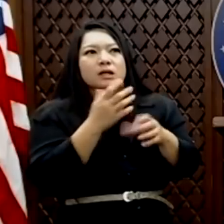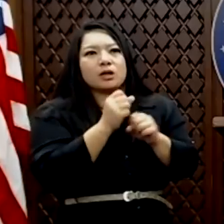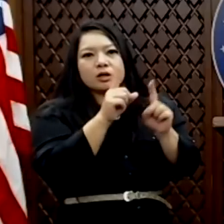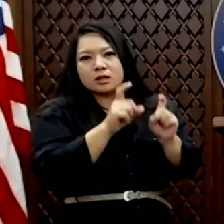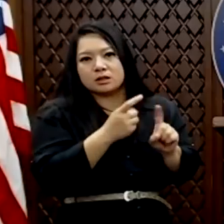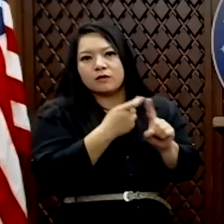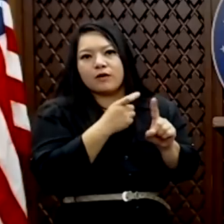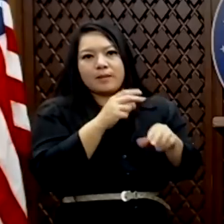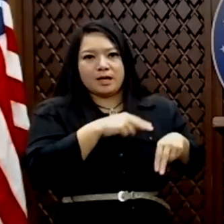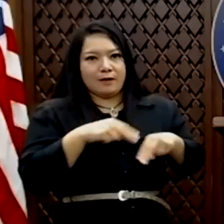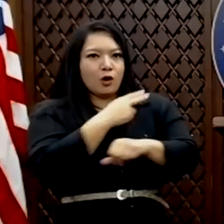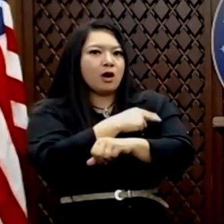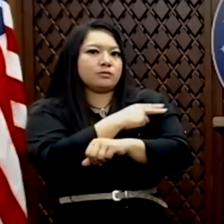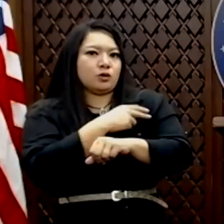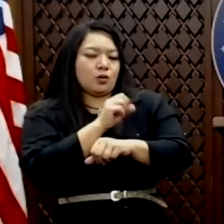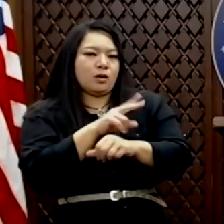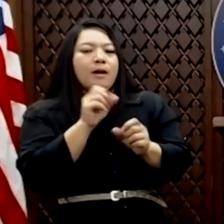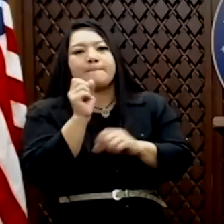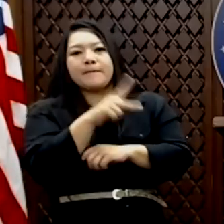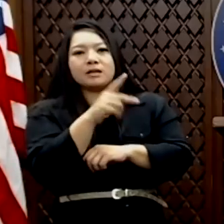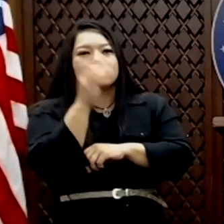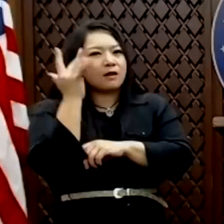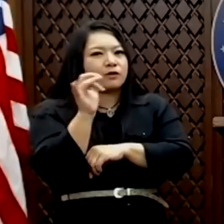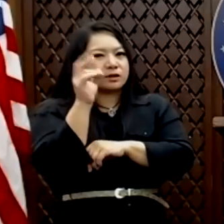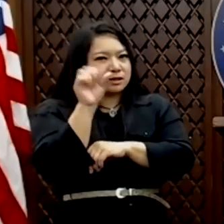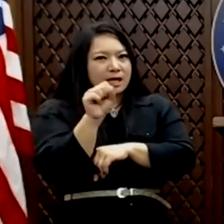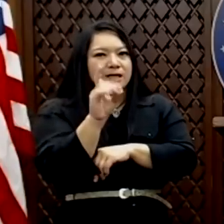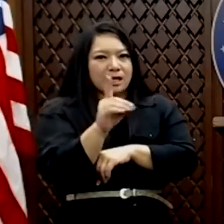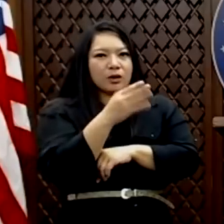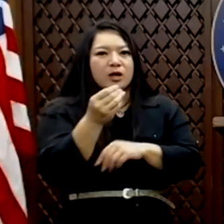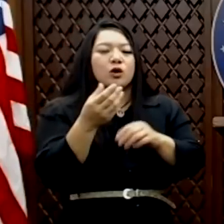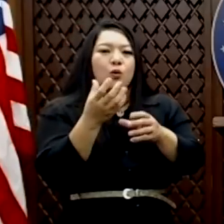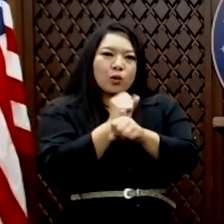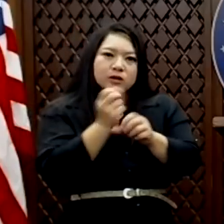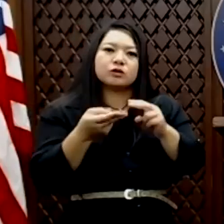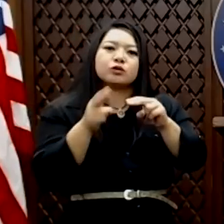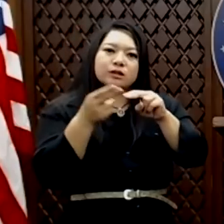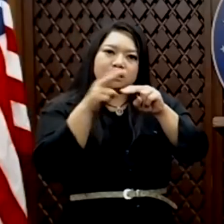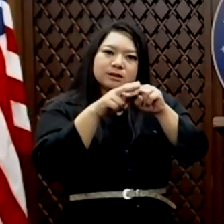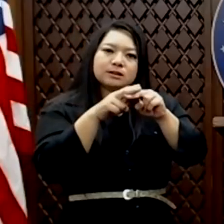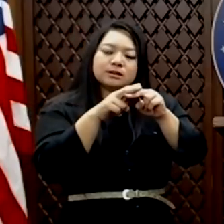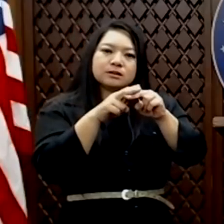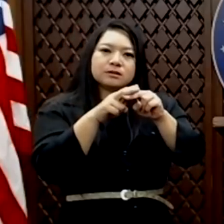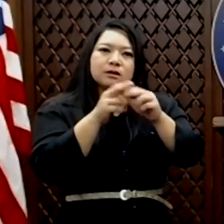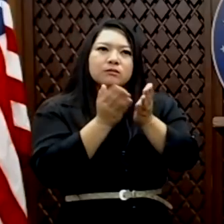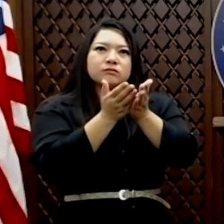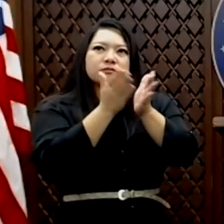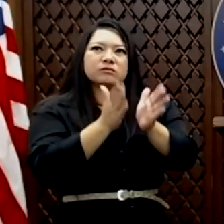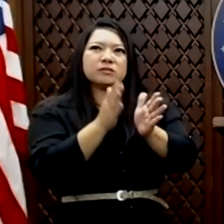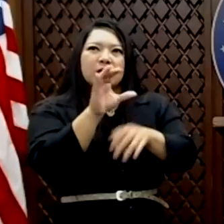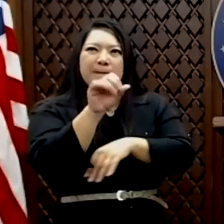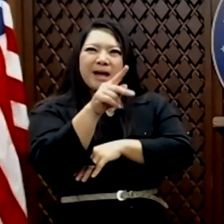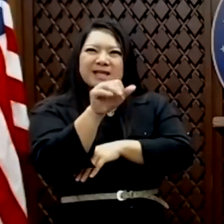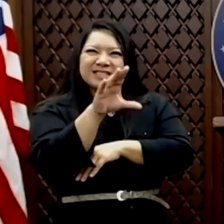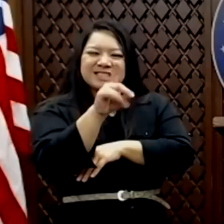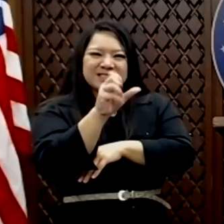them back to San Diego. We're working to increase capacity on the ship, but